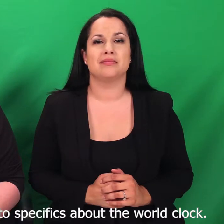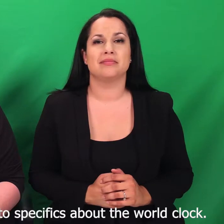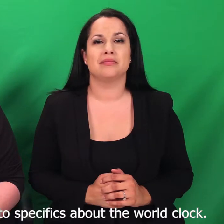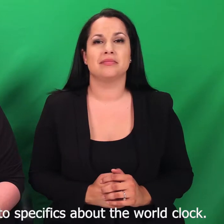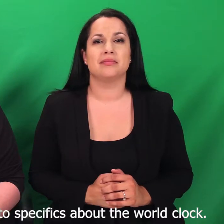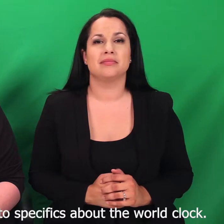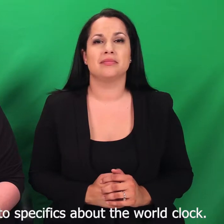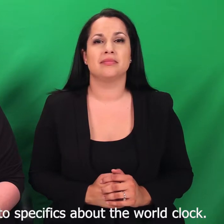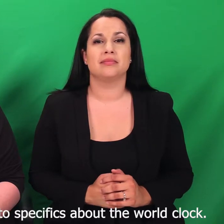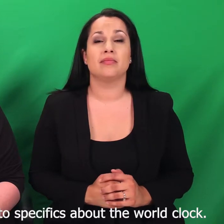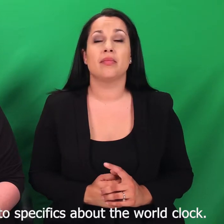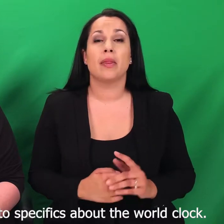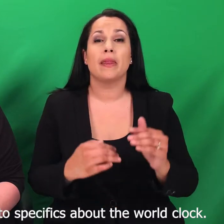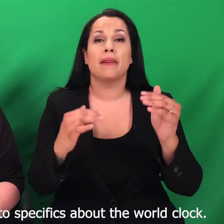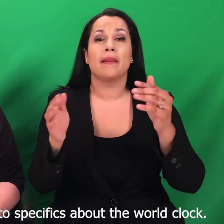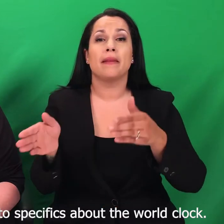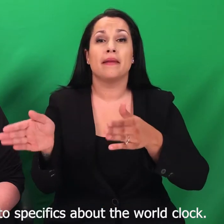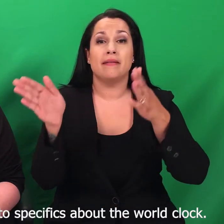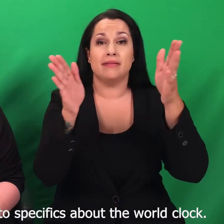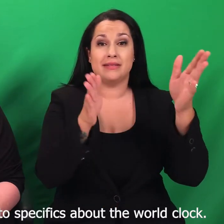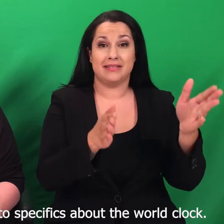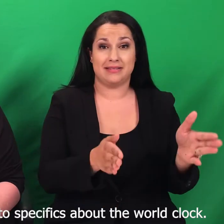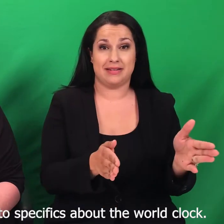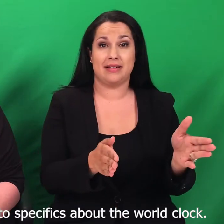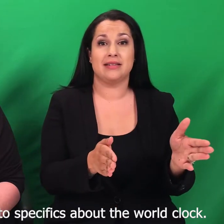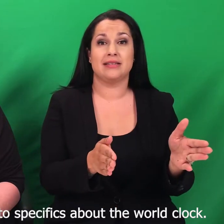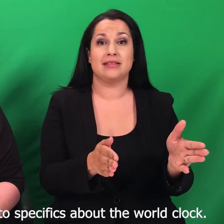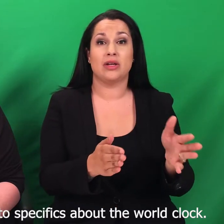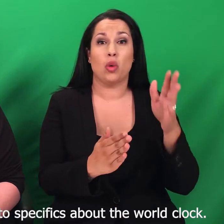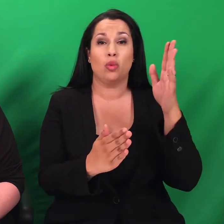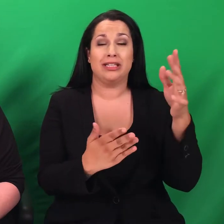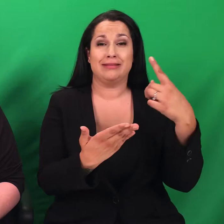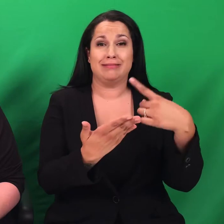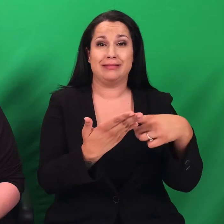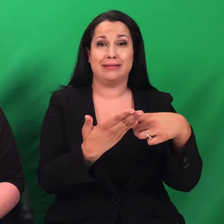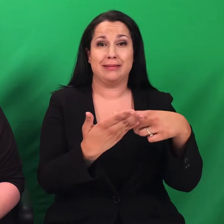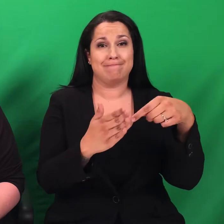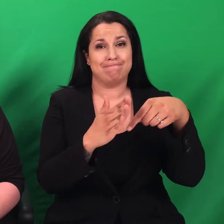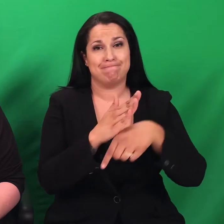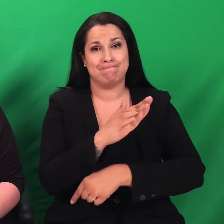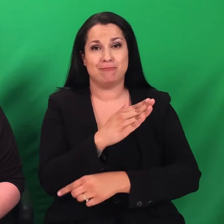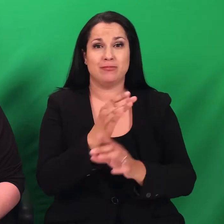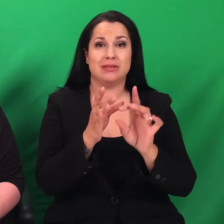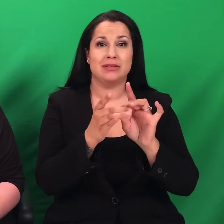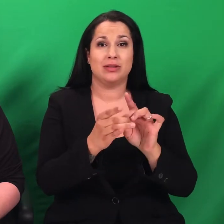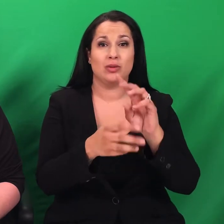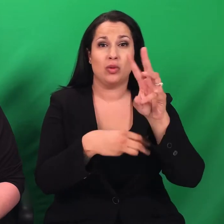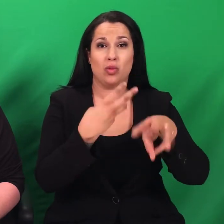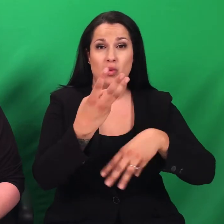Next, we'll get into specifics about the world clock.